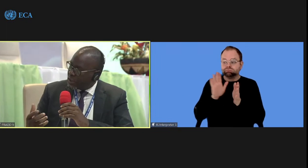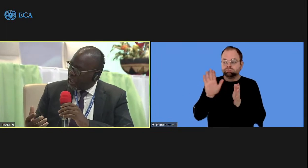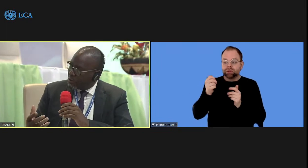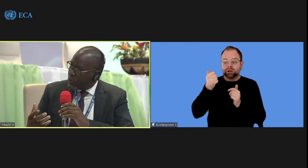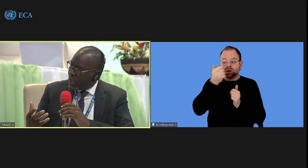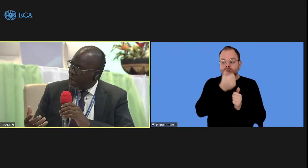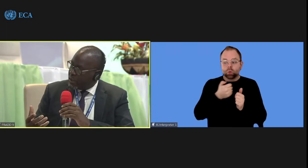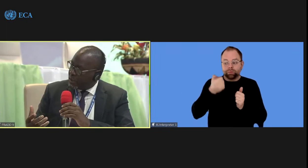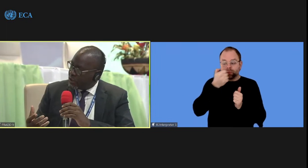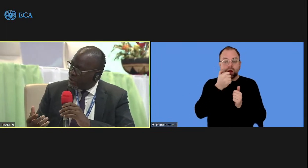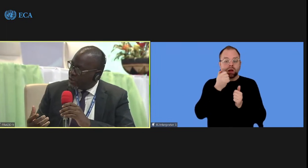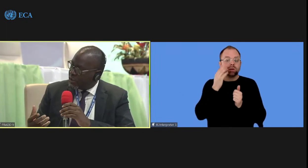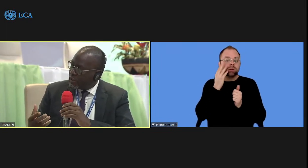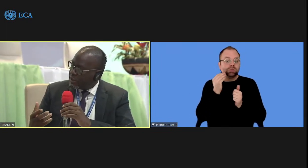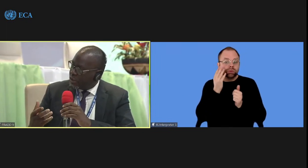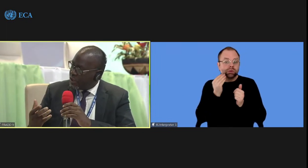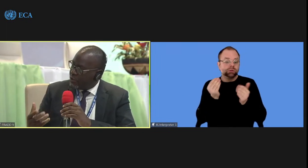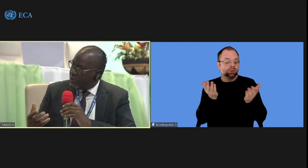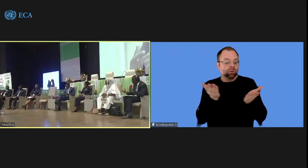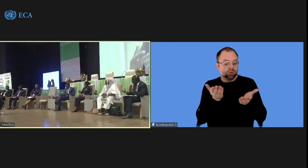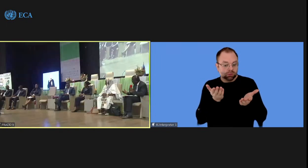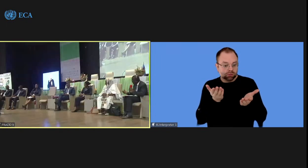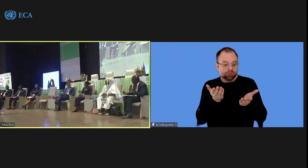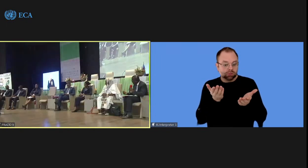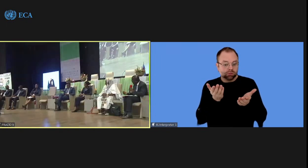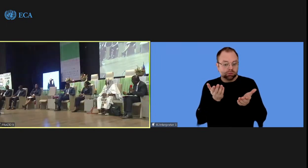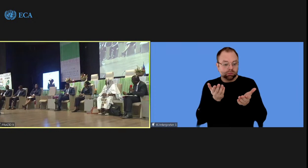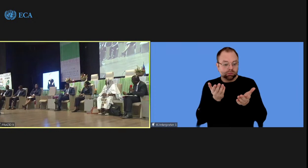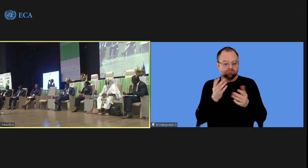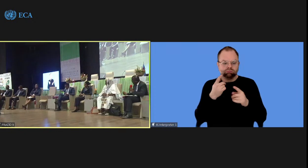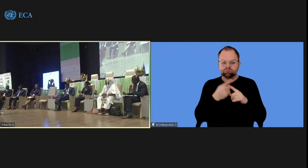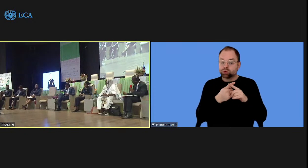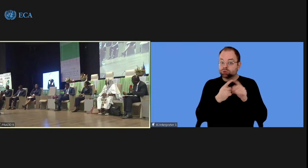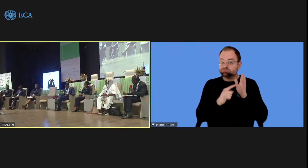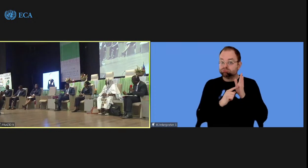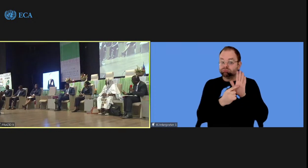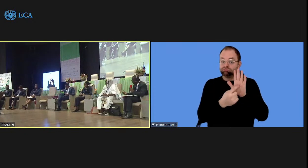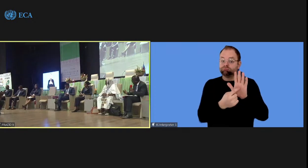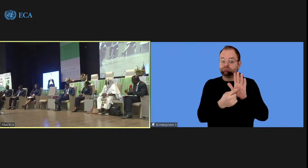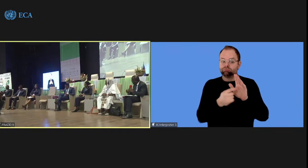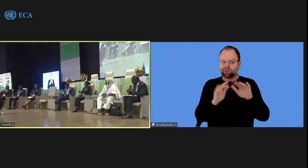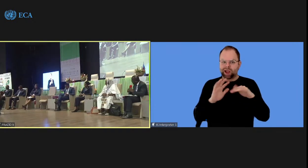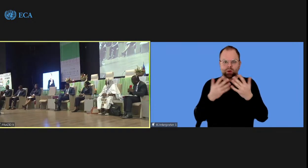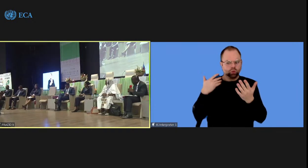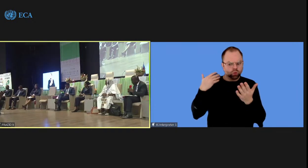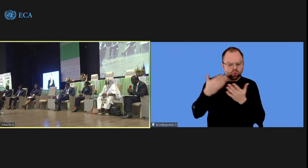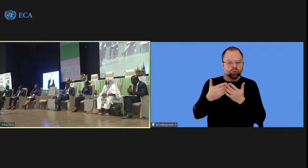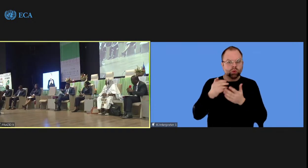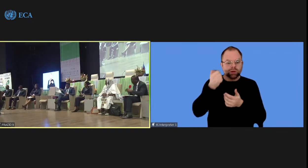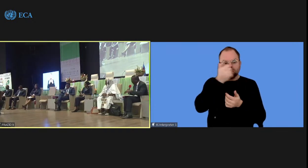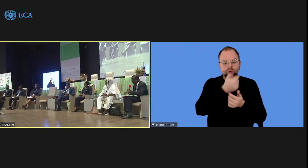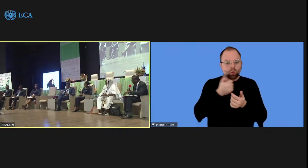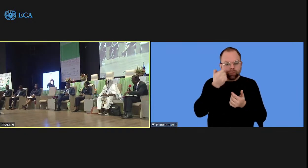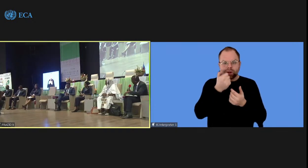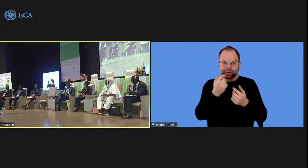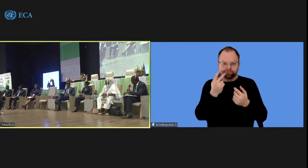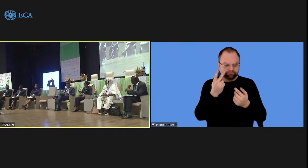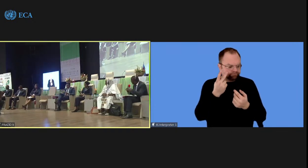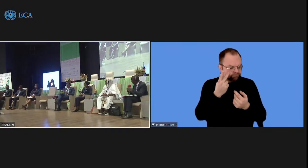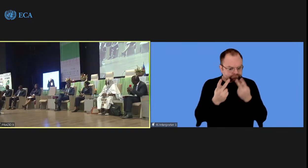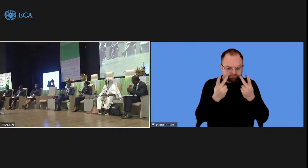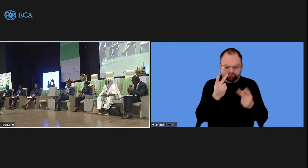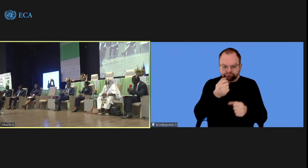when it comes to climate information data systems. I'm aware that Ethiopia is one of